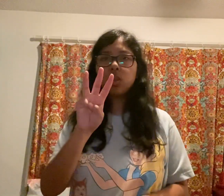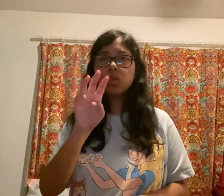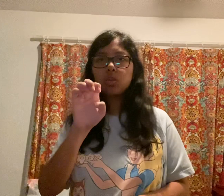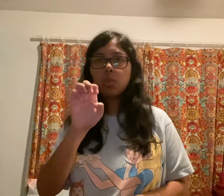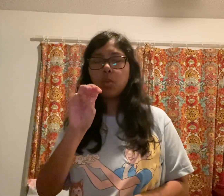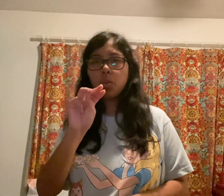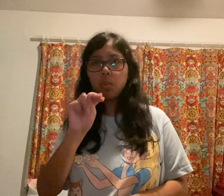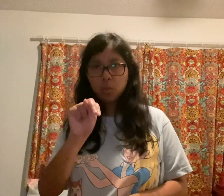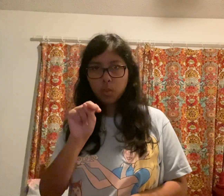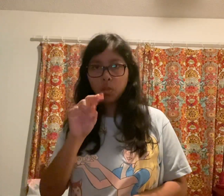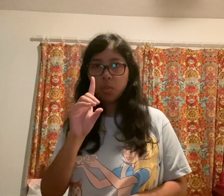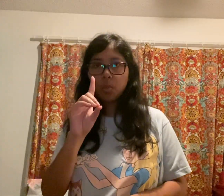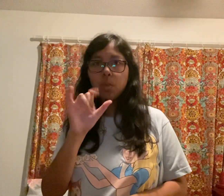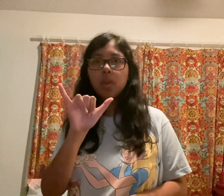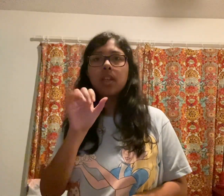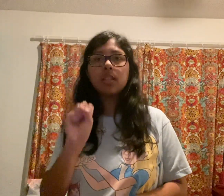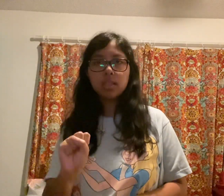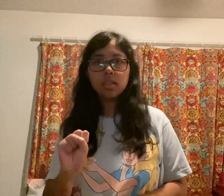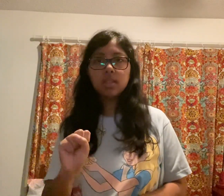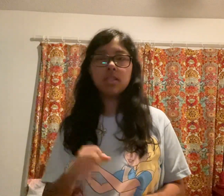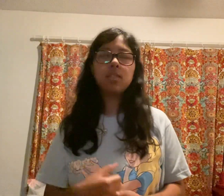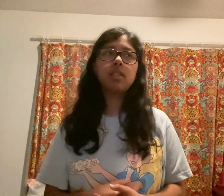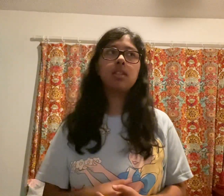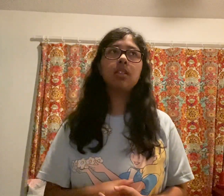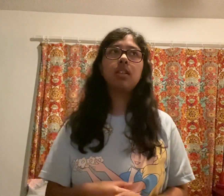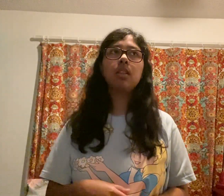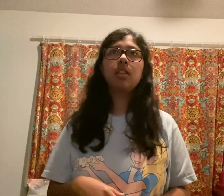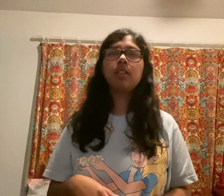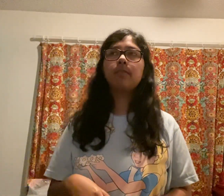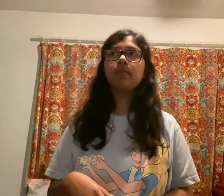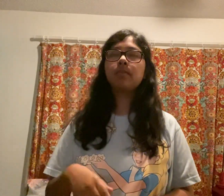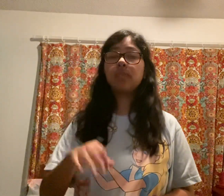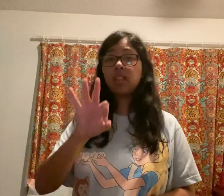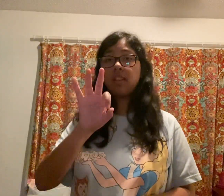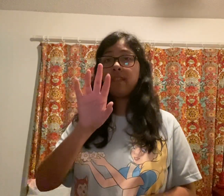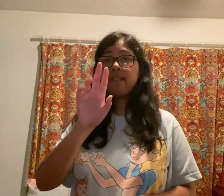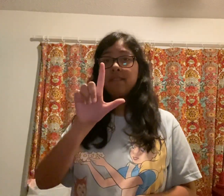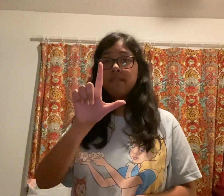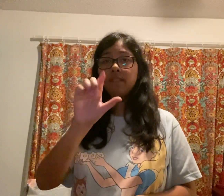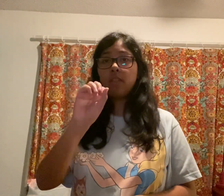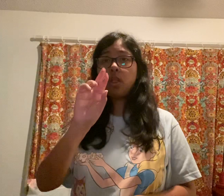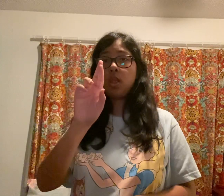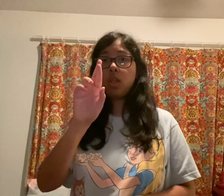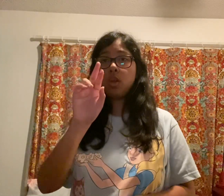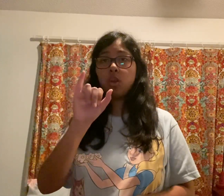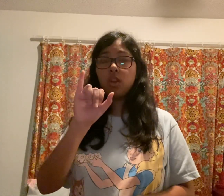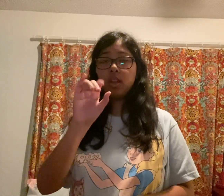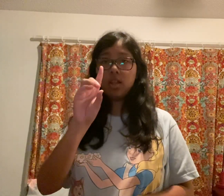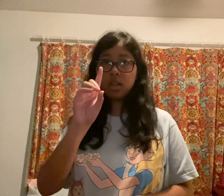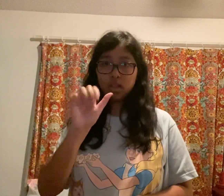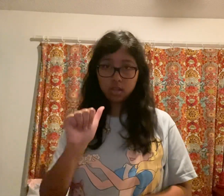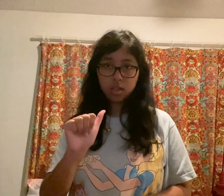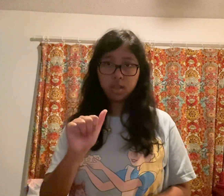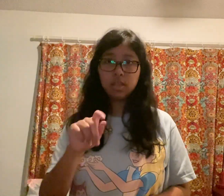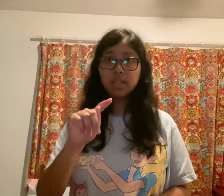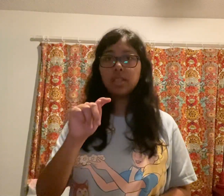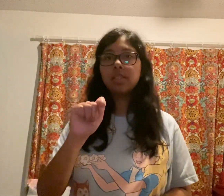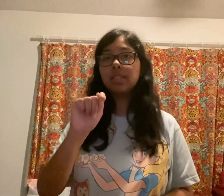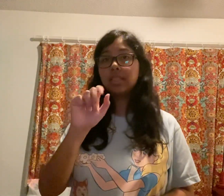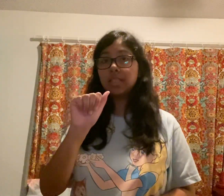gone a step further to accommodate its passengers. Located across from the International Mall, travelers can be bused to and from the mall as